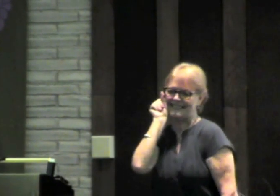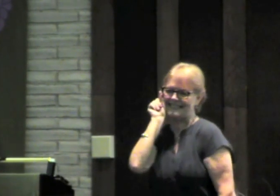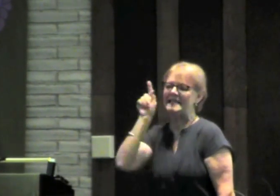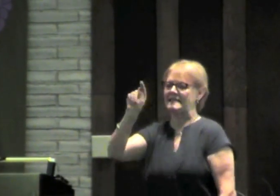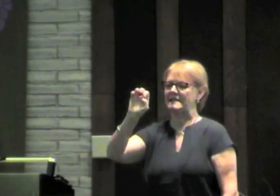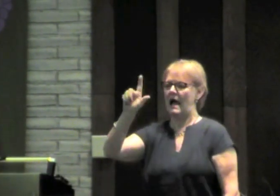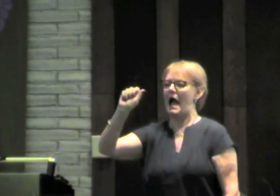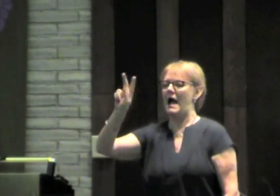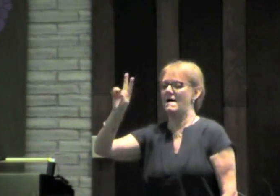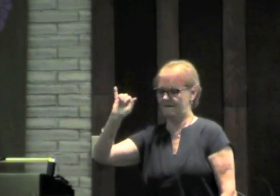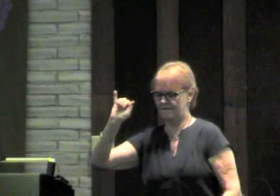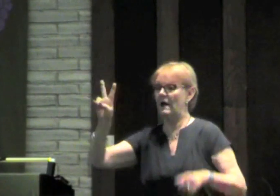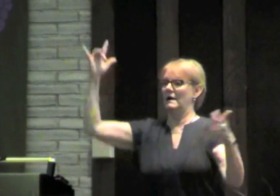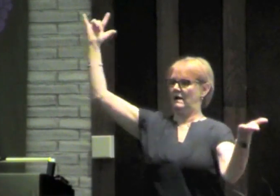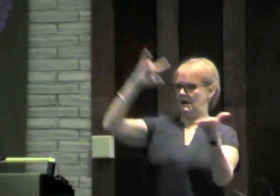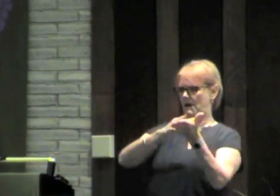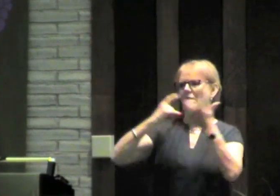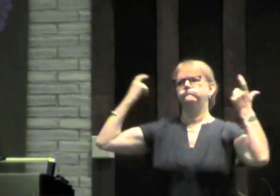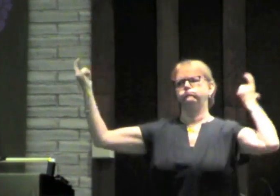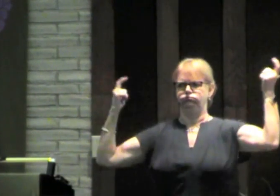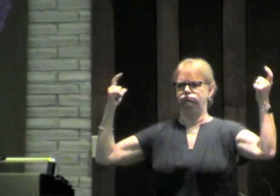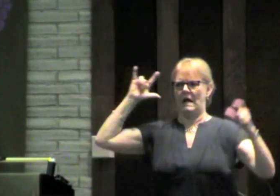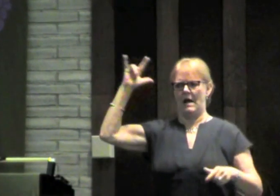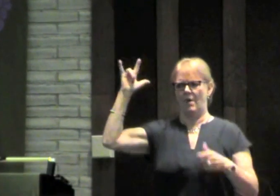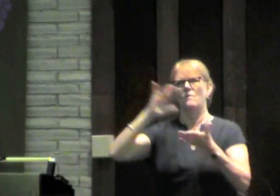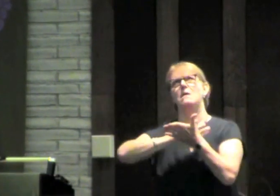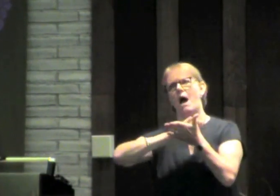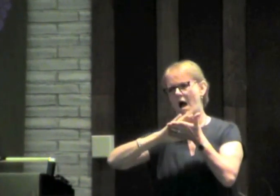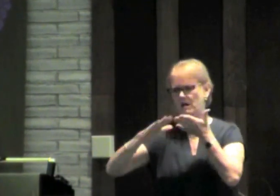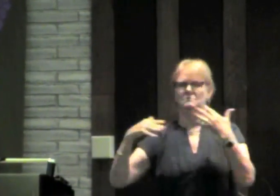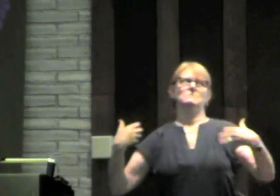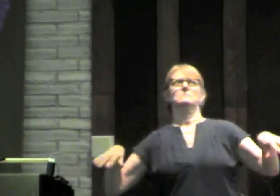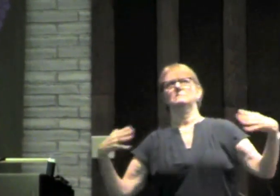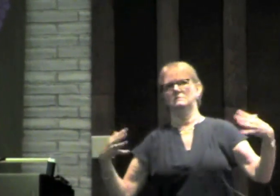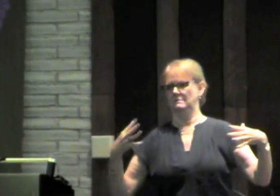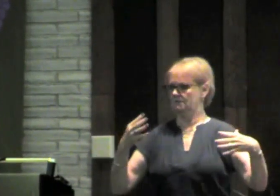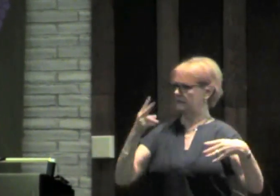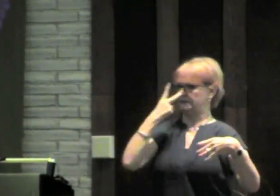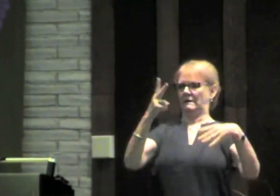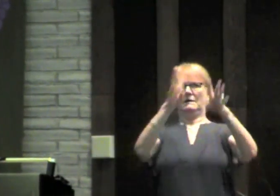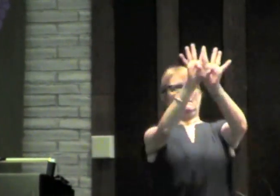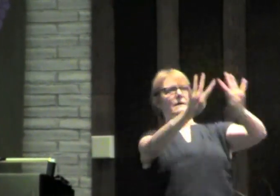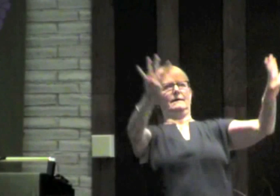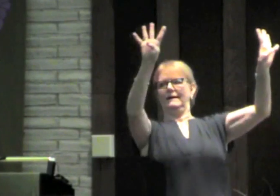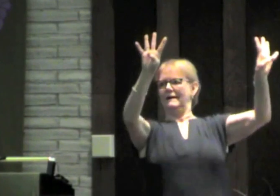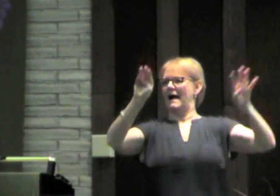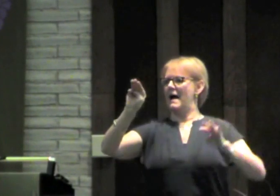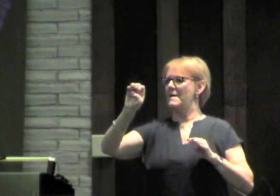like chicken by your eye because it's so sunny there. So it's the biggest airport in the country, and it's very modern, very